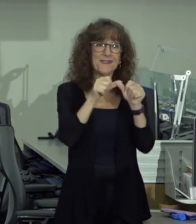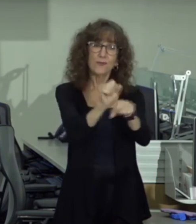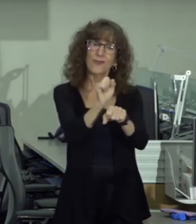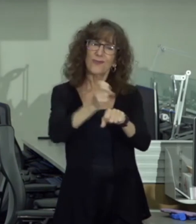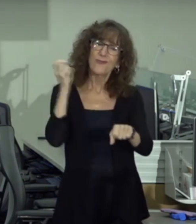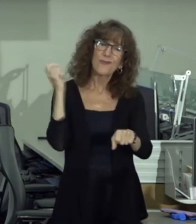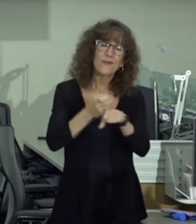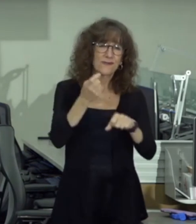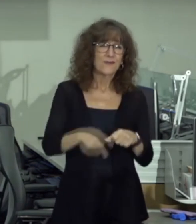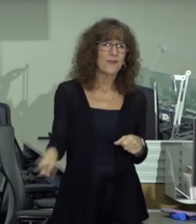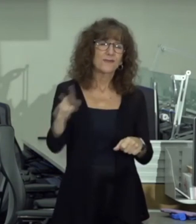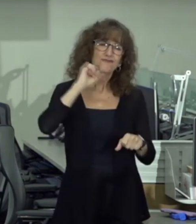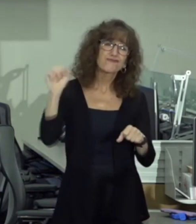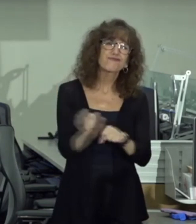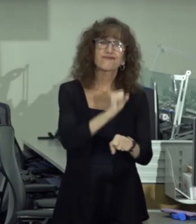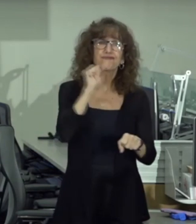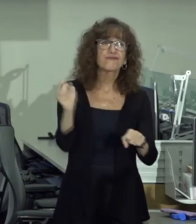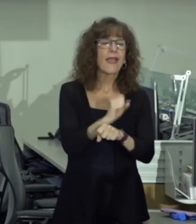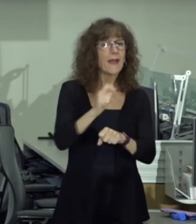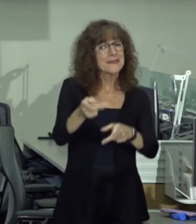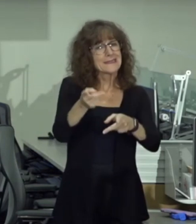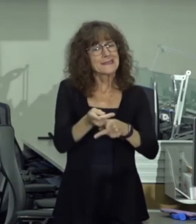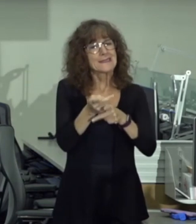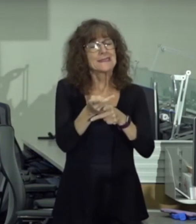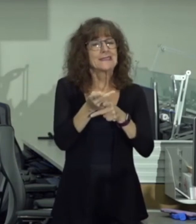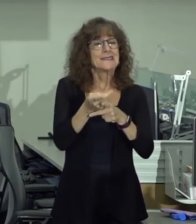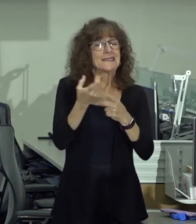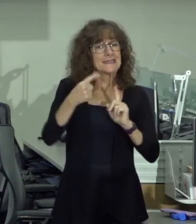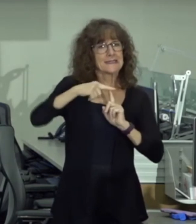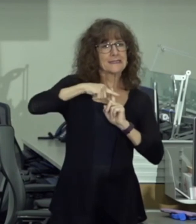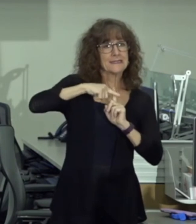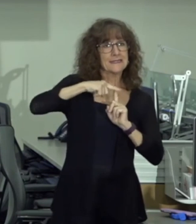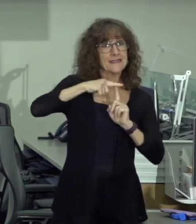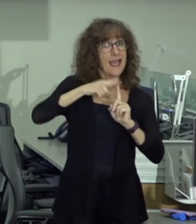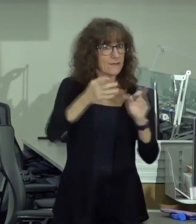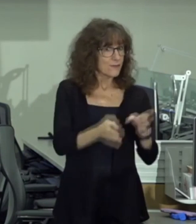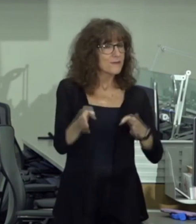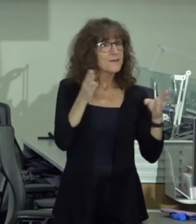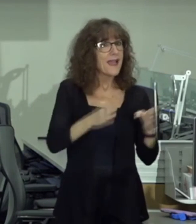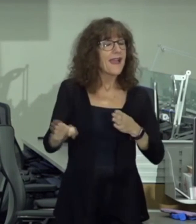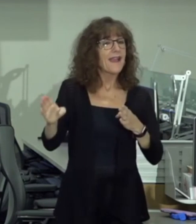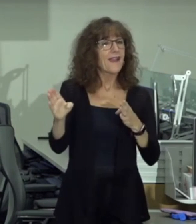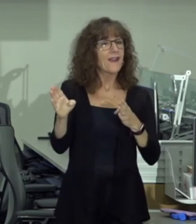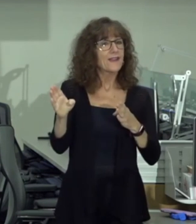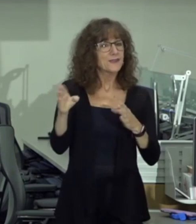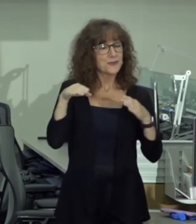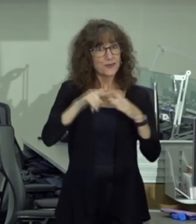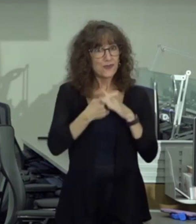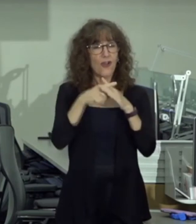work hard for you, and we are cautiously optimistic that as we prepare to enter phase